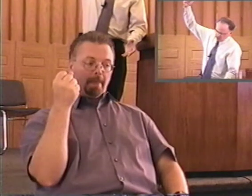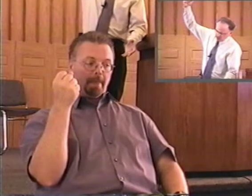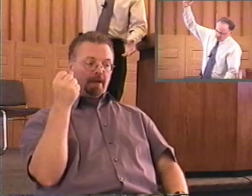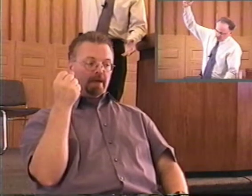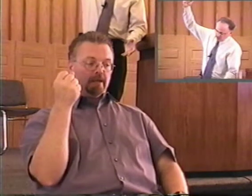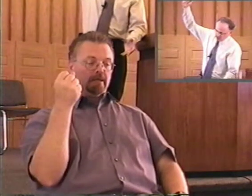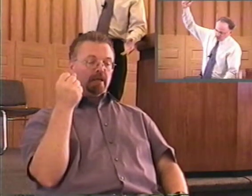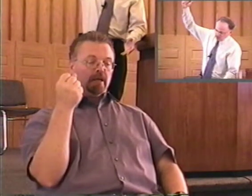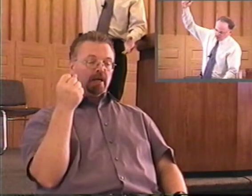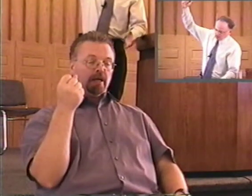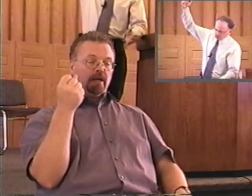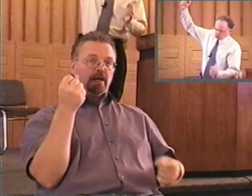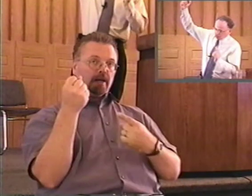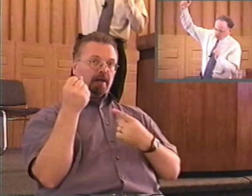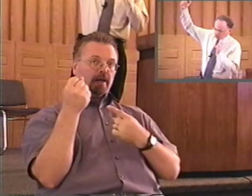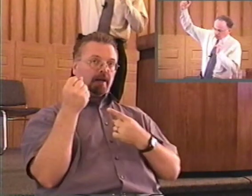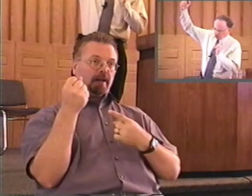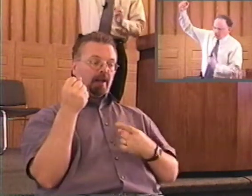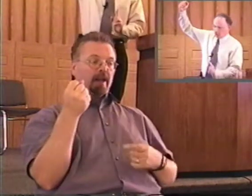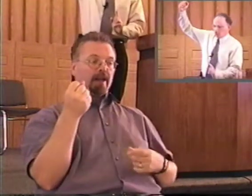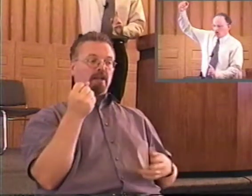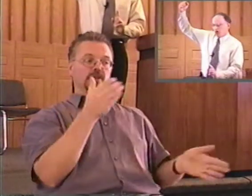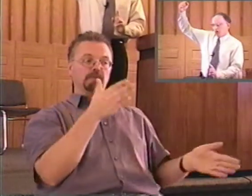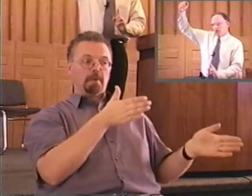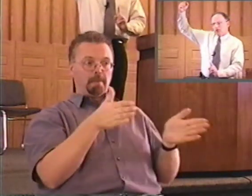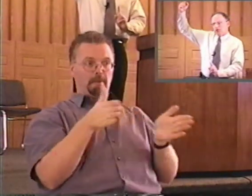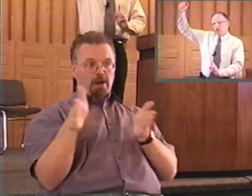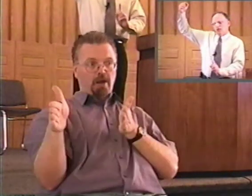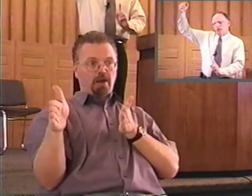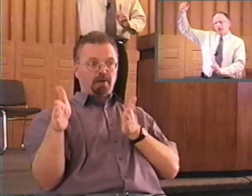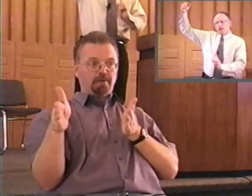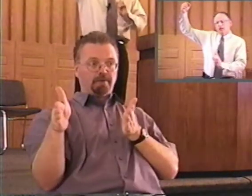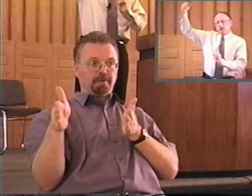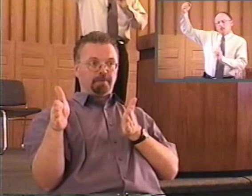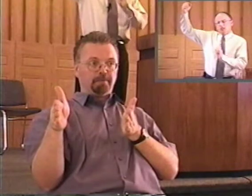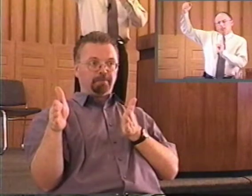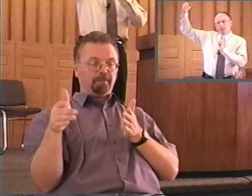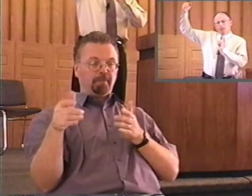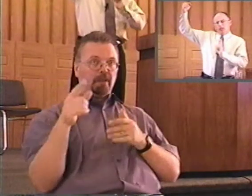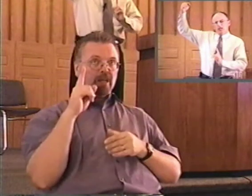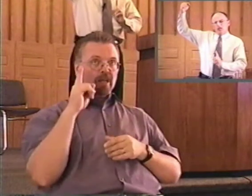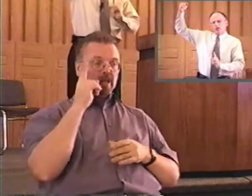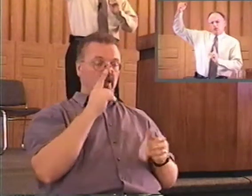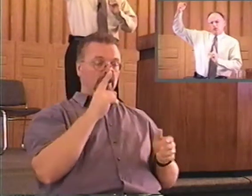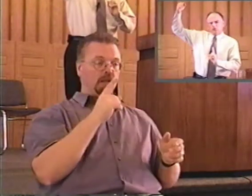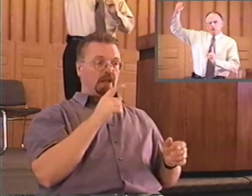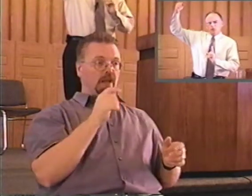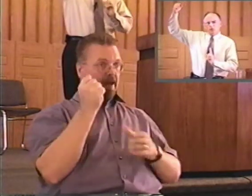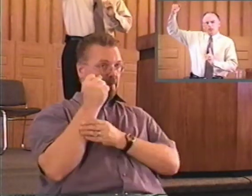hand. And Abraham is prepared. He is prepared at this